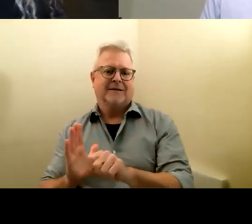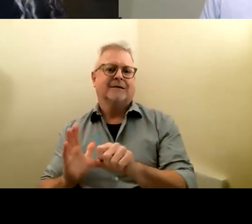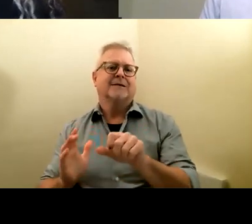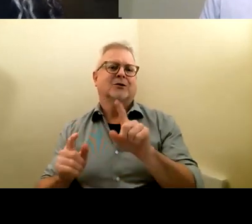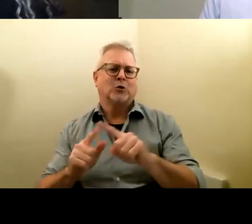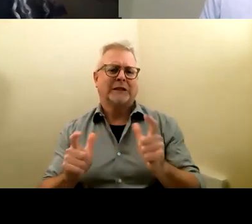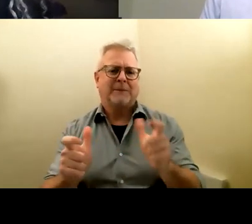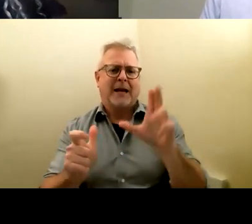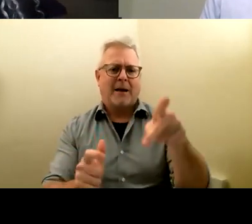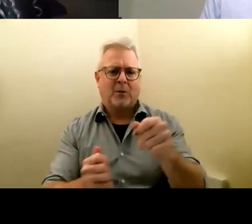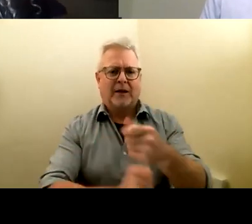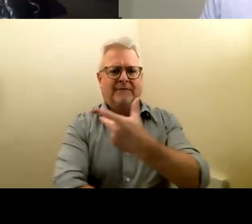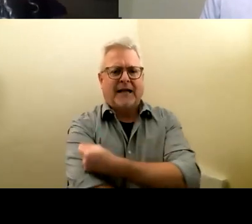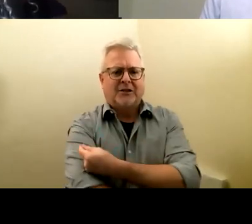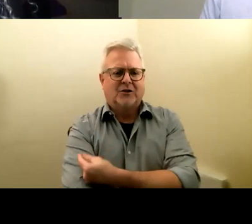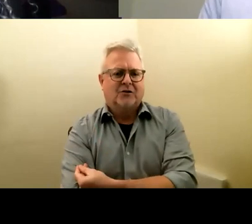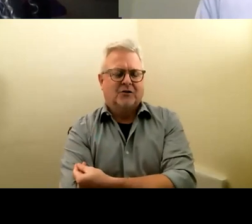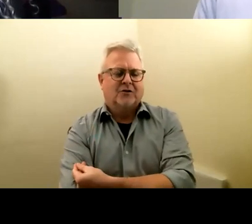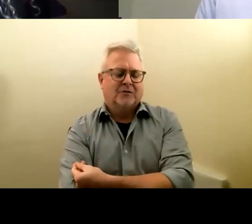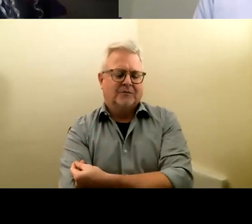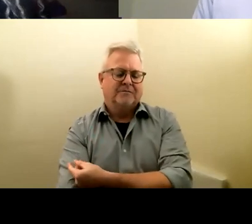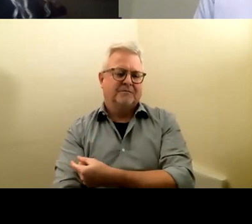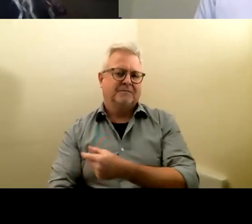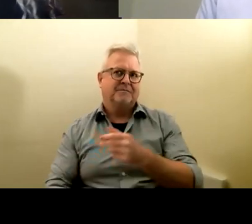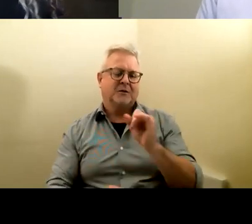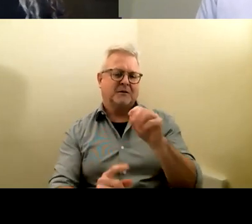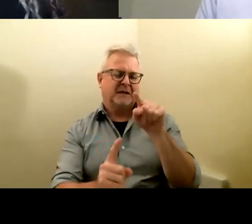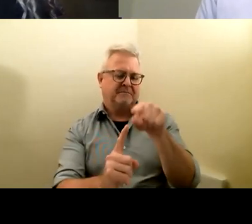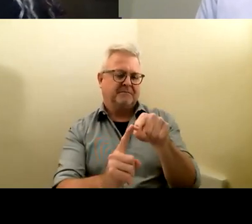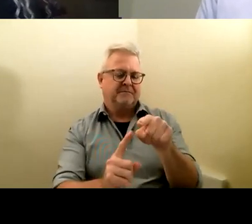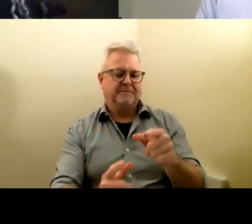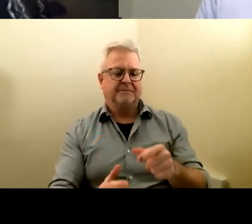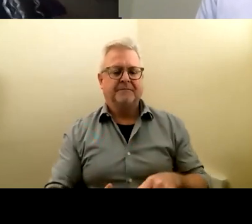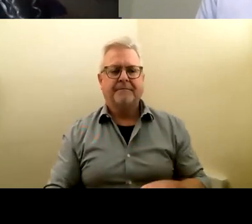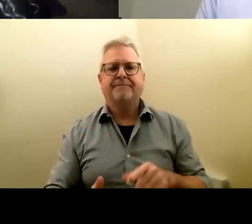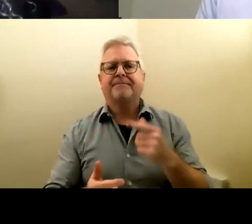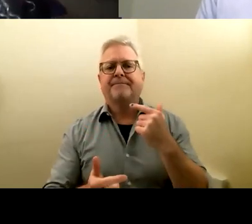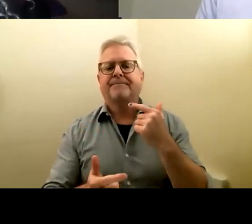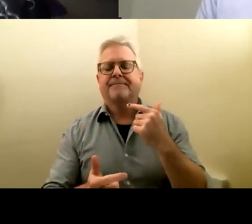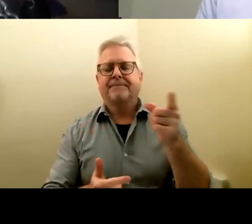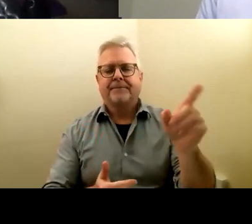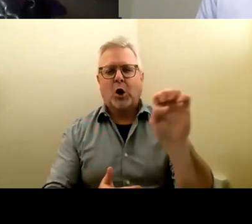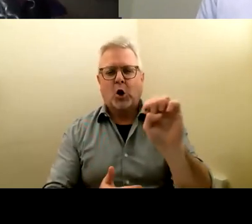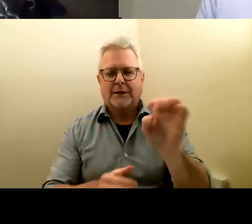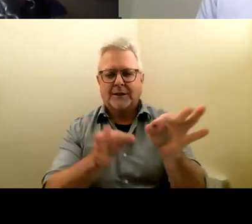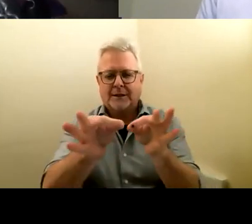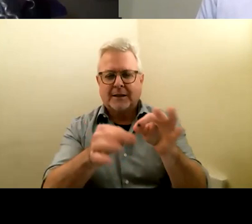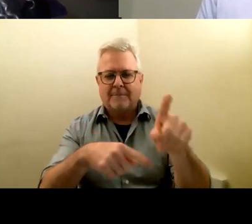the supply out to the states and those people can be vaccinated. So I wanted to bring that